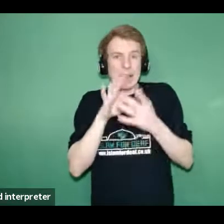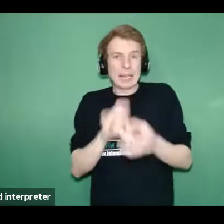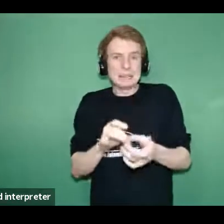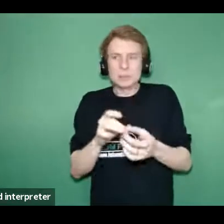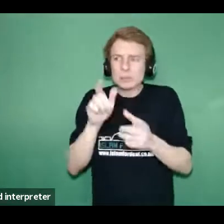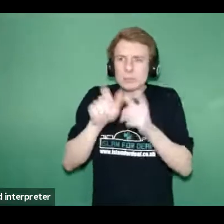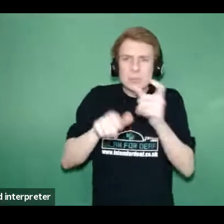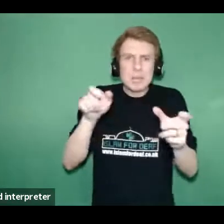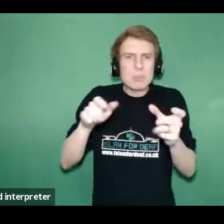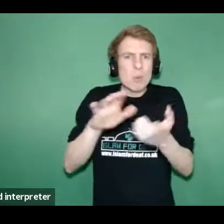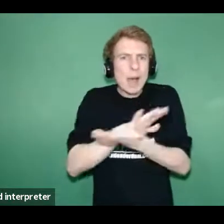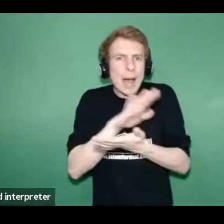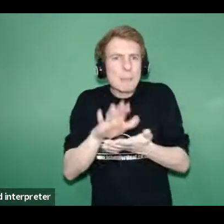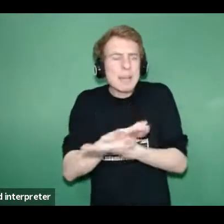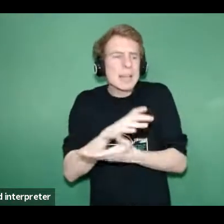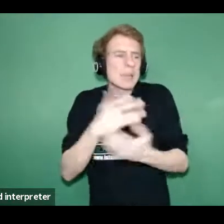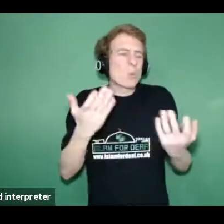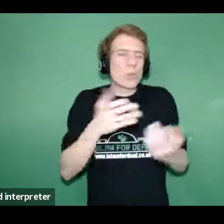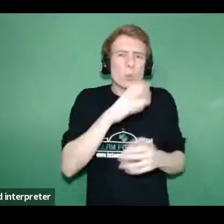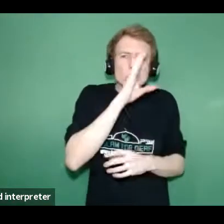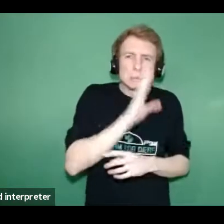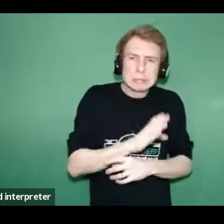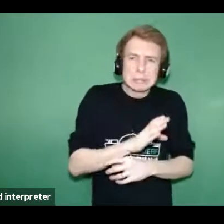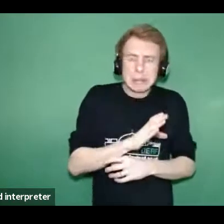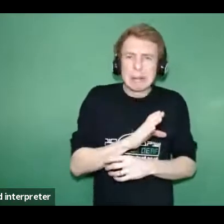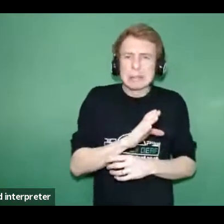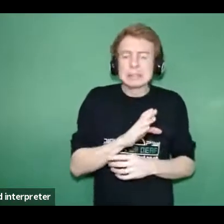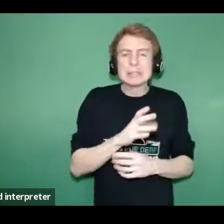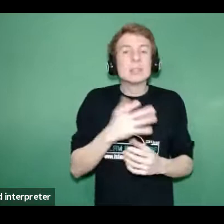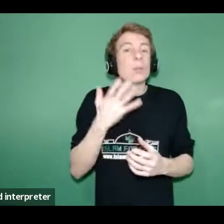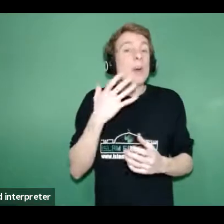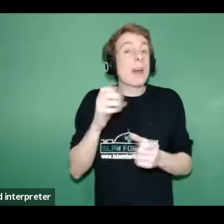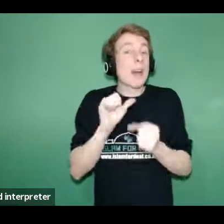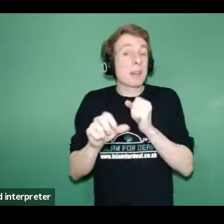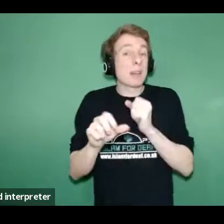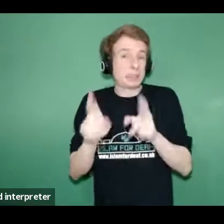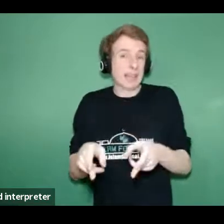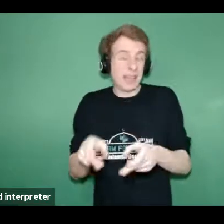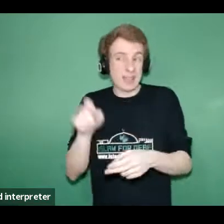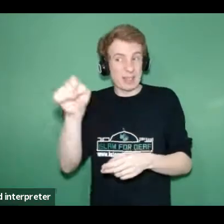destined for sadness, the opposite, in the hereafter.